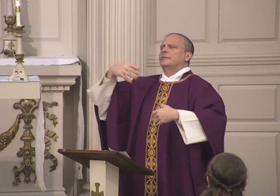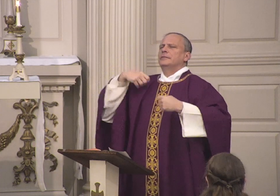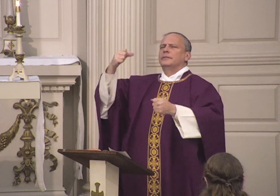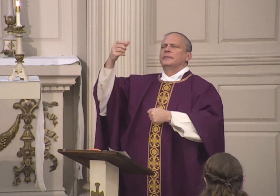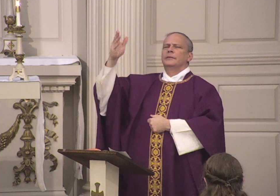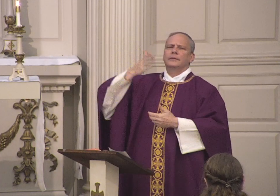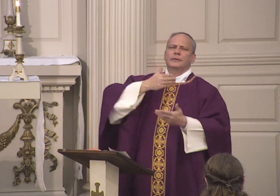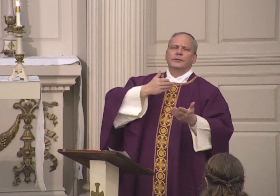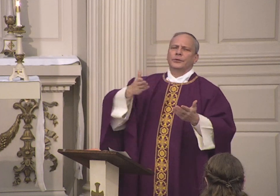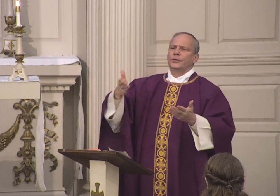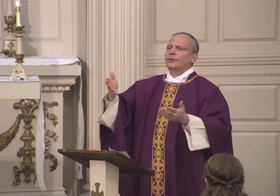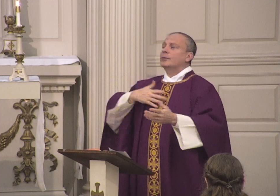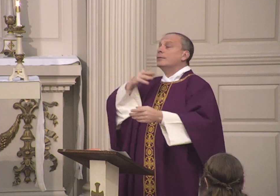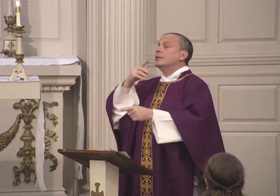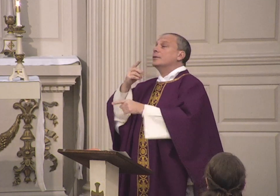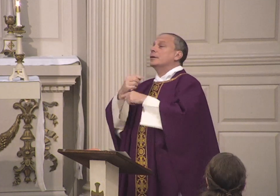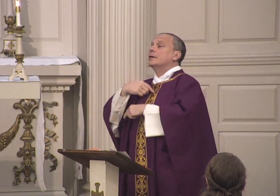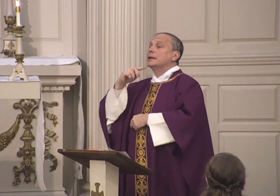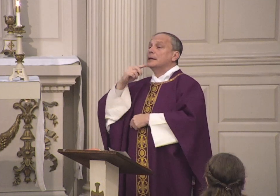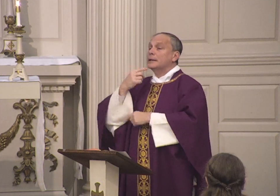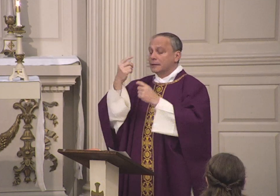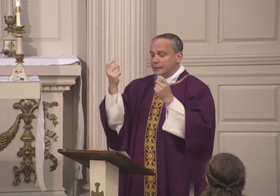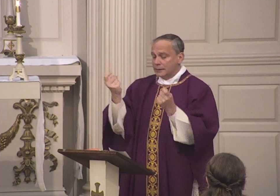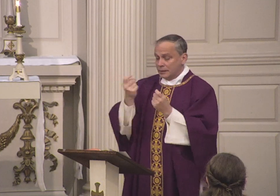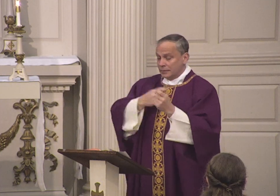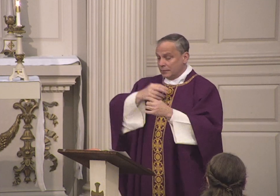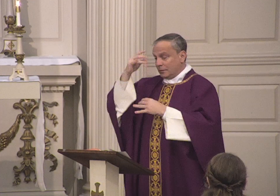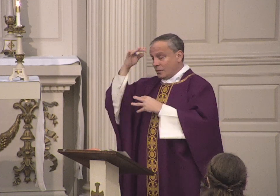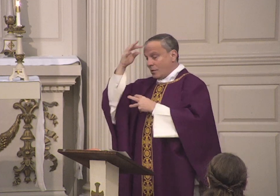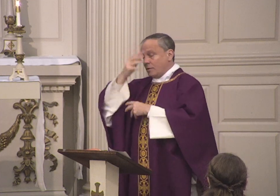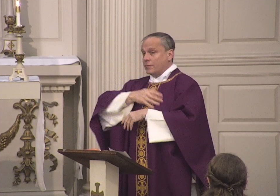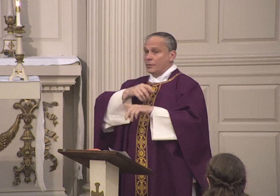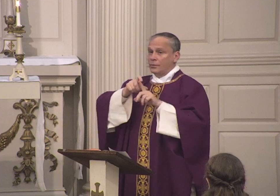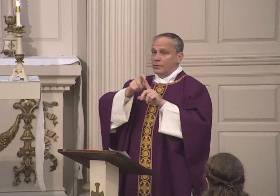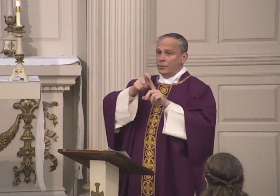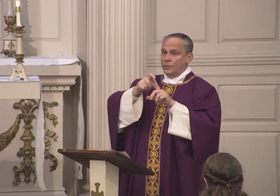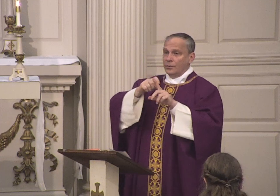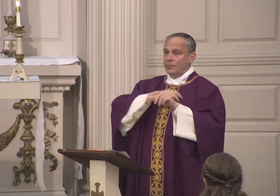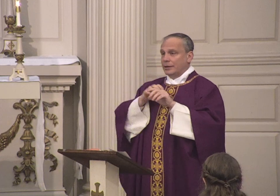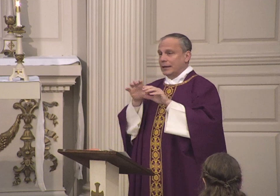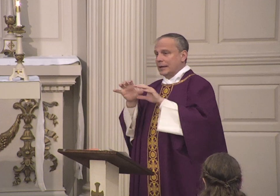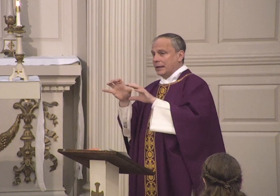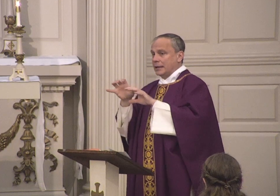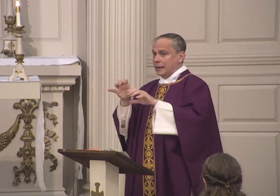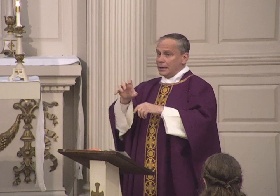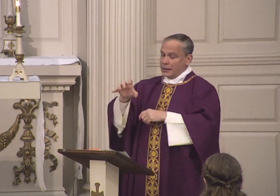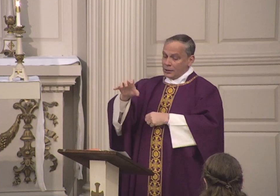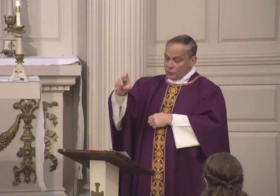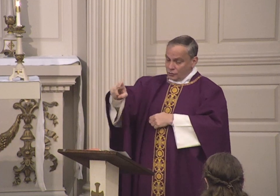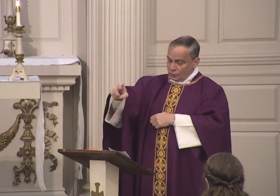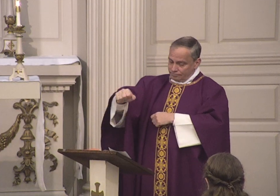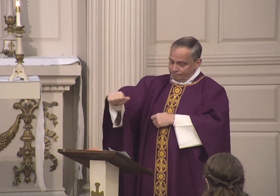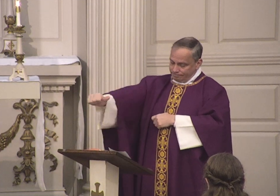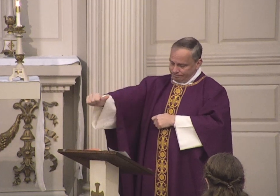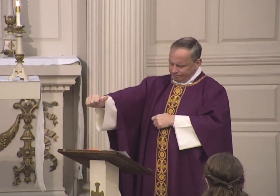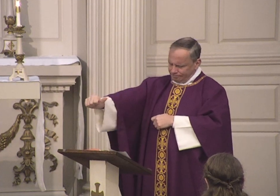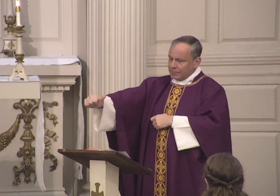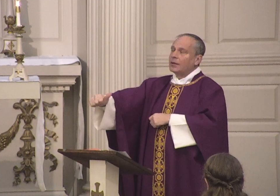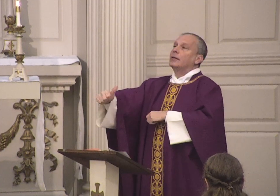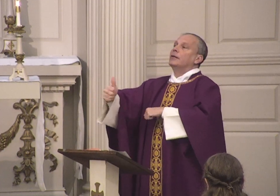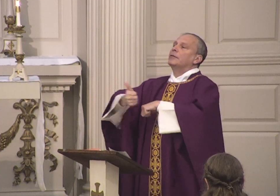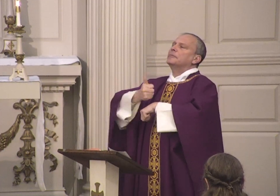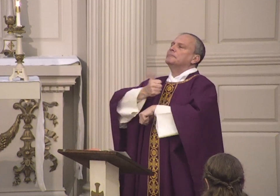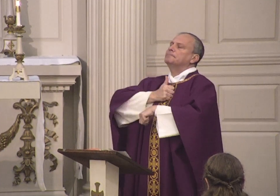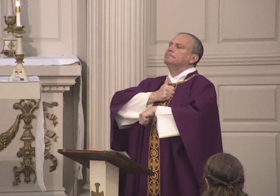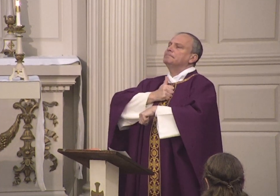I confess to Almighty God and to you, my brothers and sisters, that I have greatly sinned in my thoughts